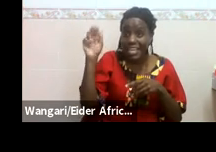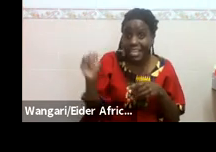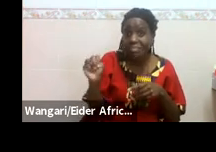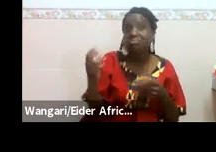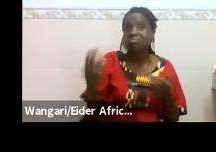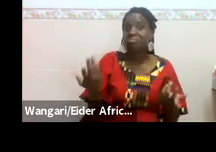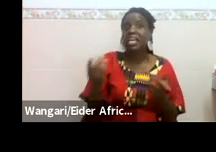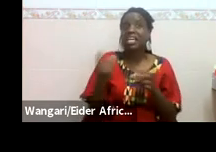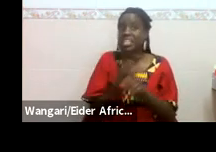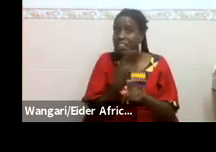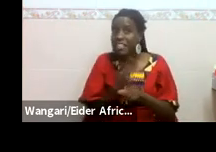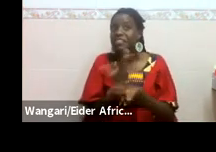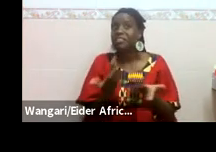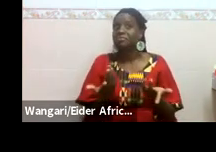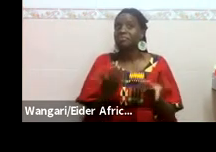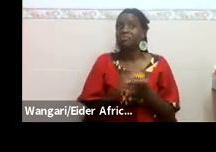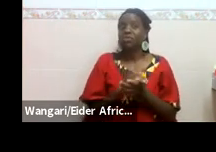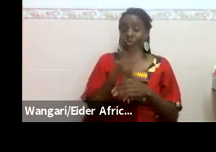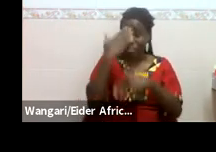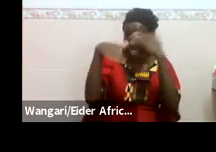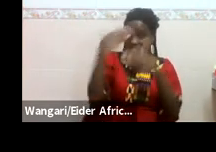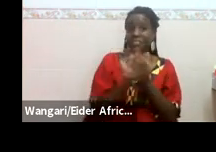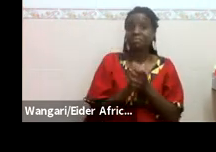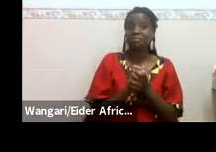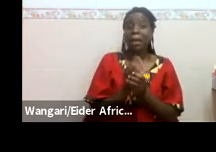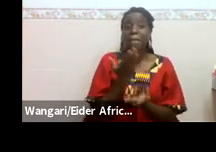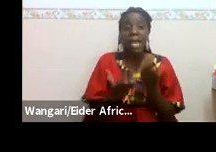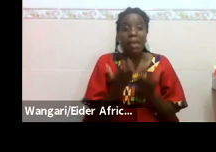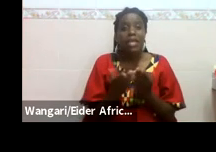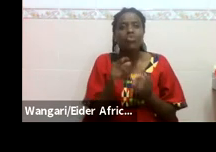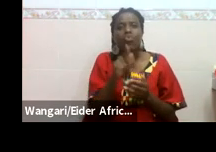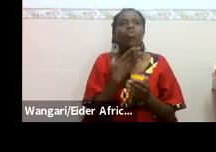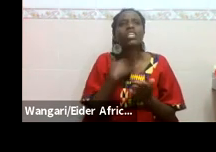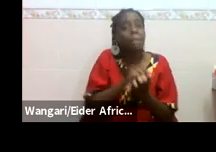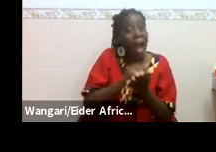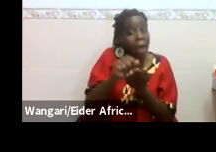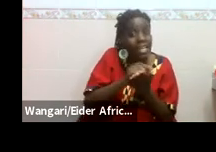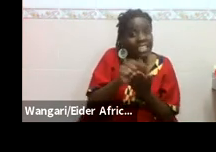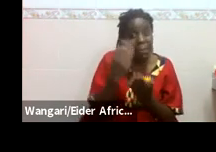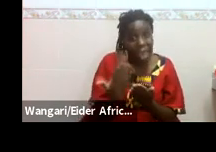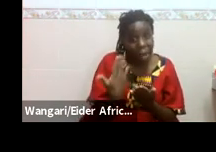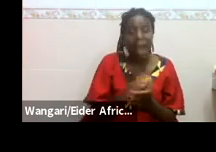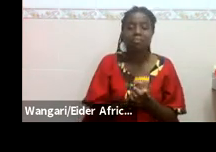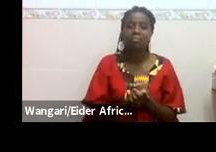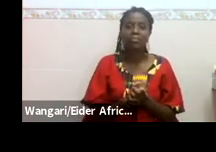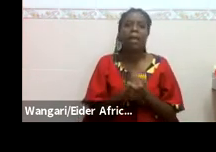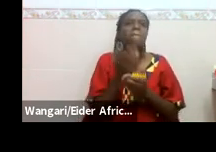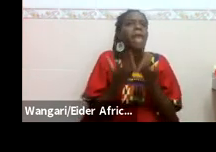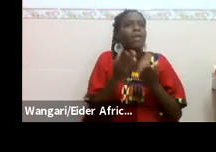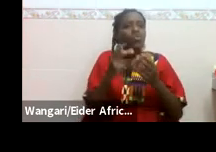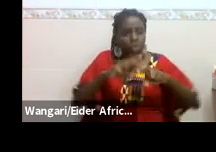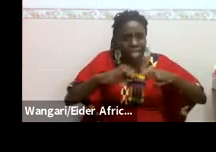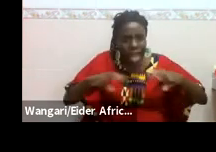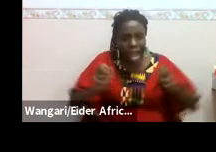someone who was preparing to publish. What would this, or you're writing your research paper right